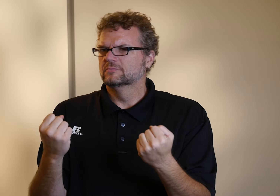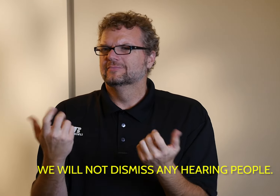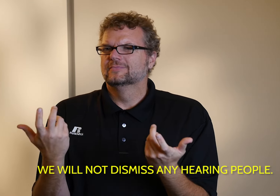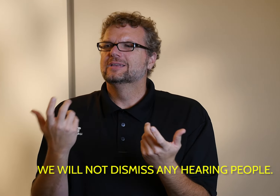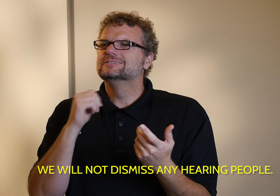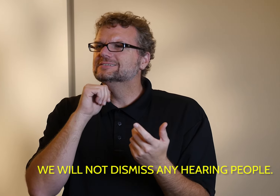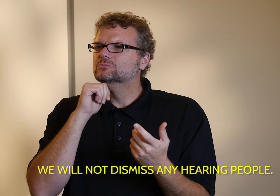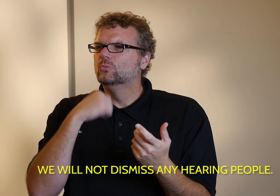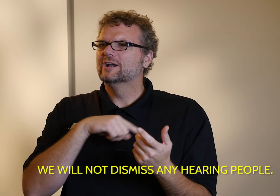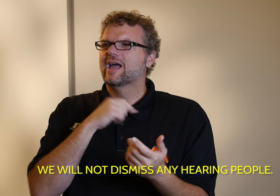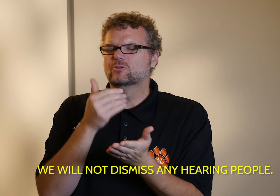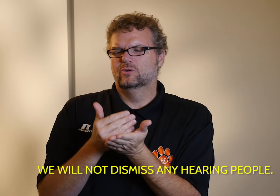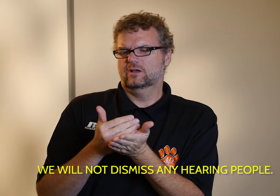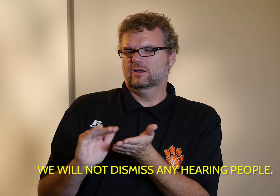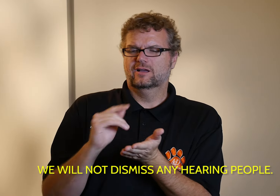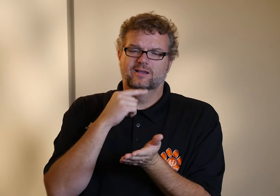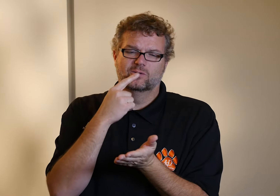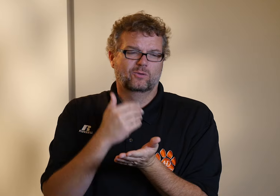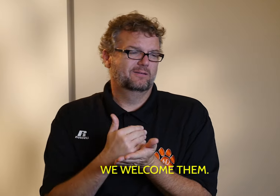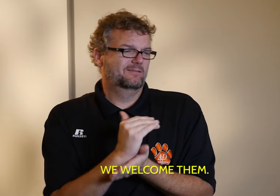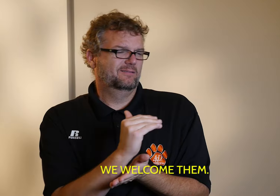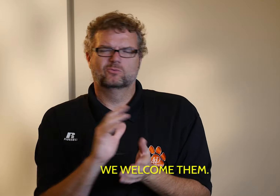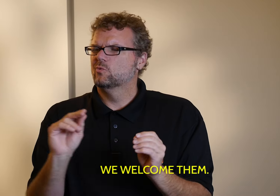We will not dismiss any hearing people. We welcome them. We